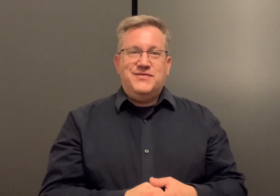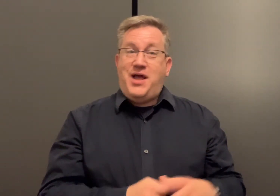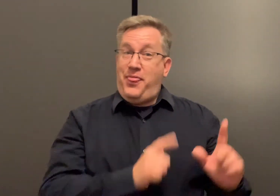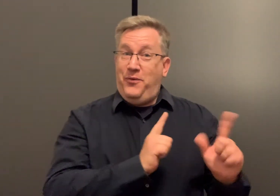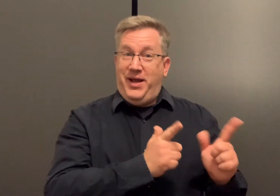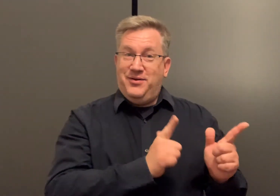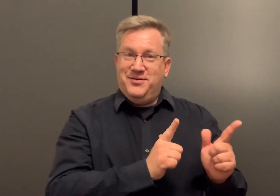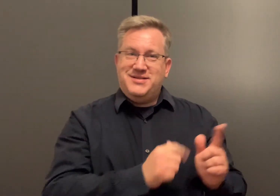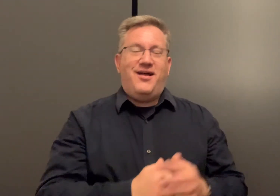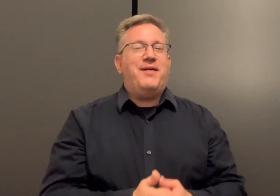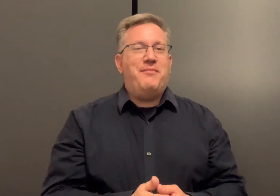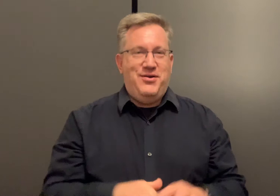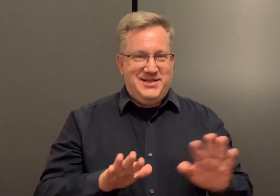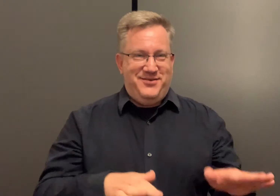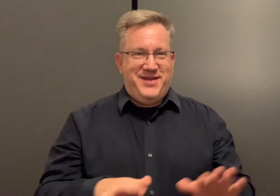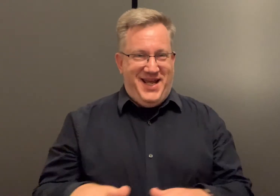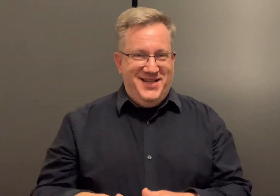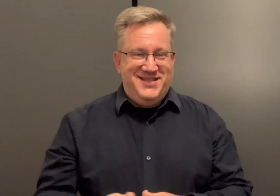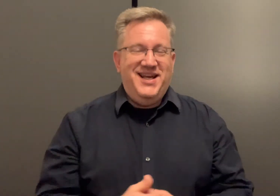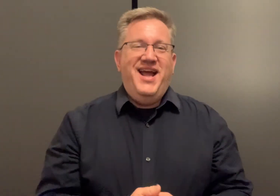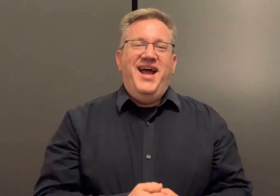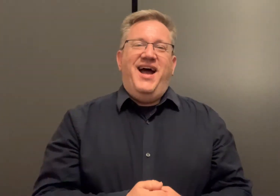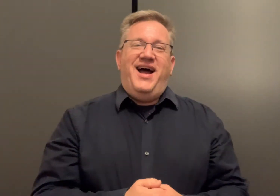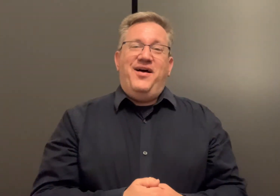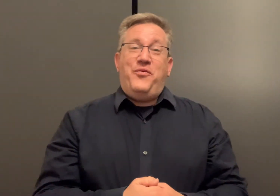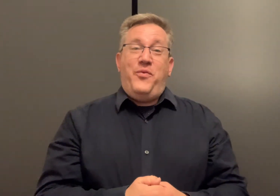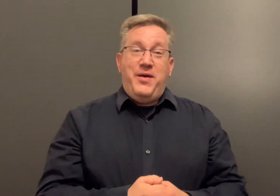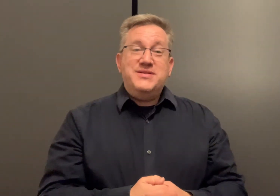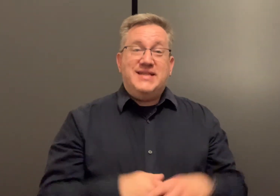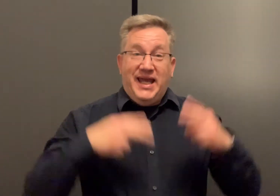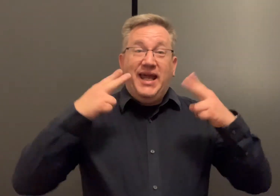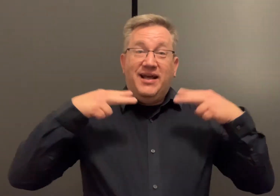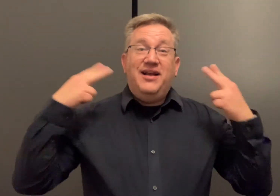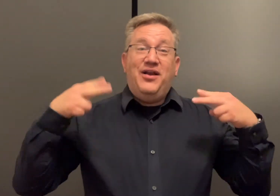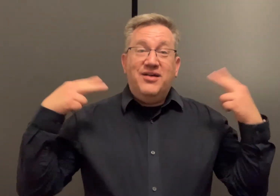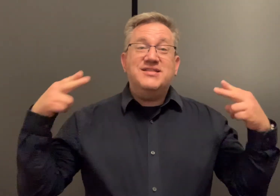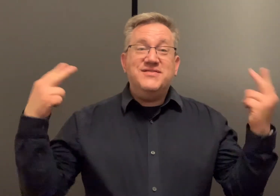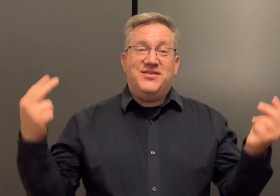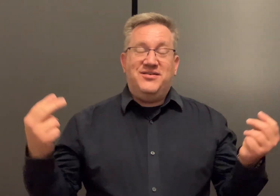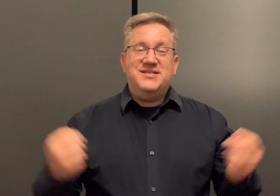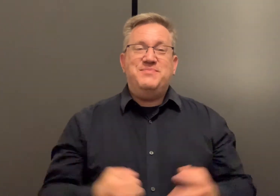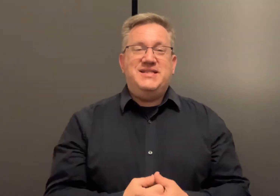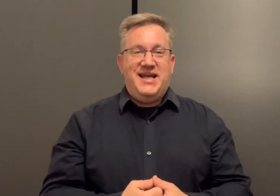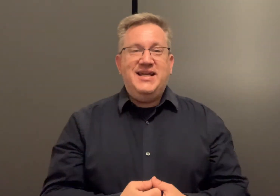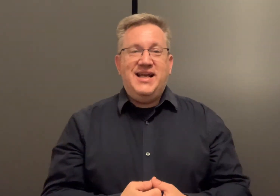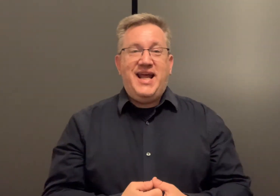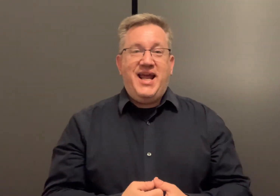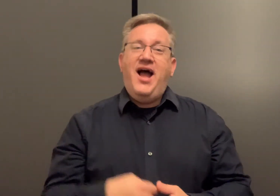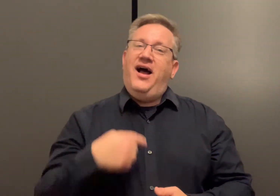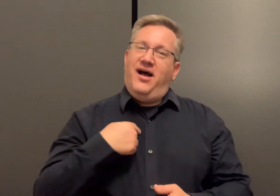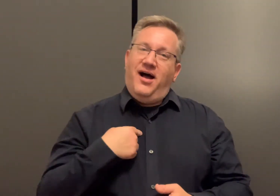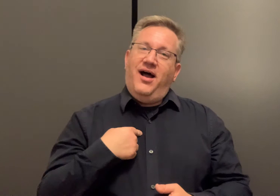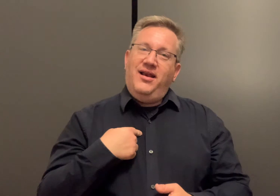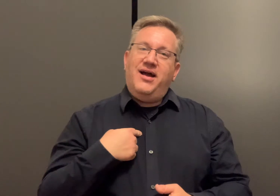the Wiggles like most little kids, we were singing lots of songs, particularly I like